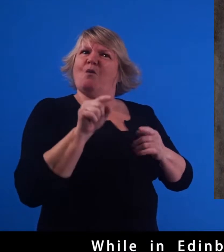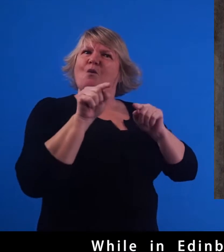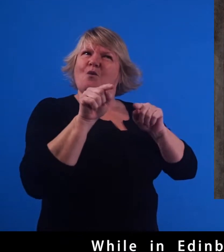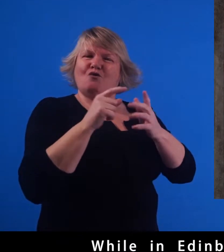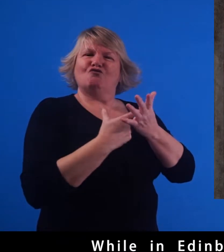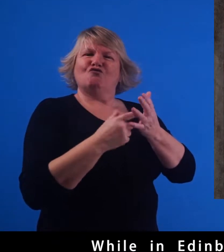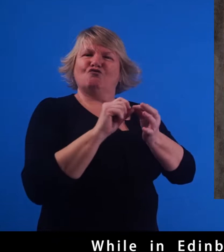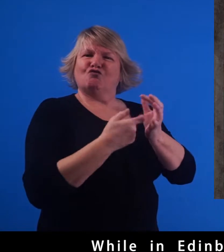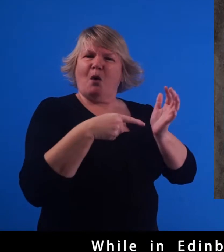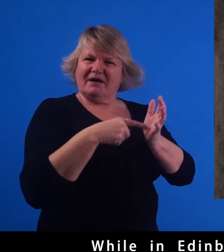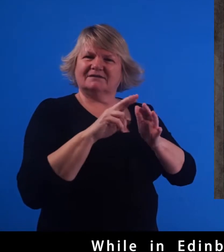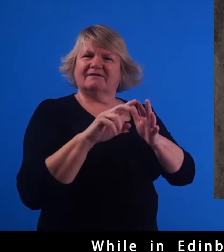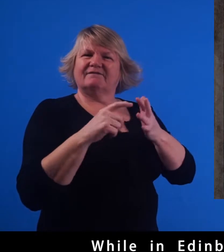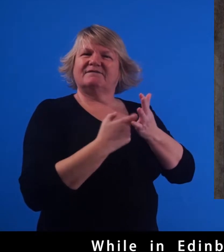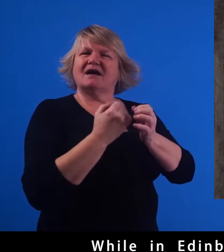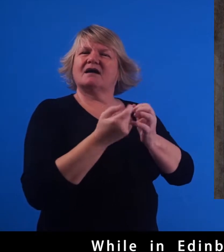Fergusson,